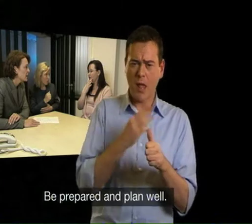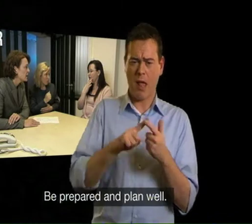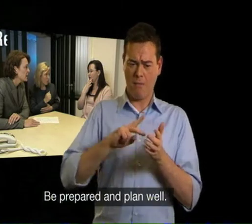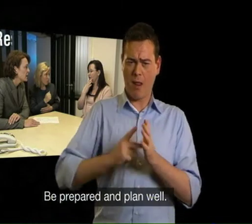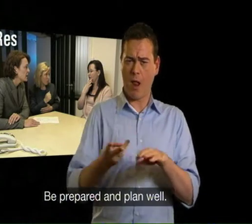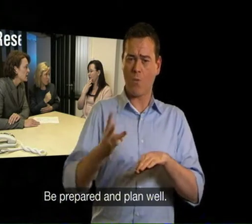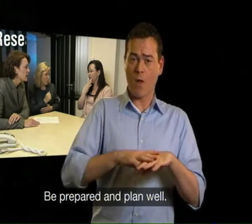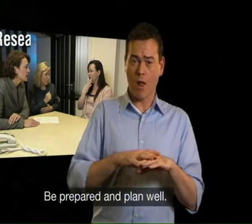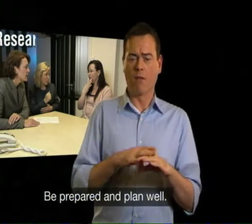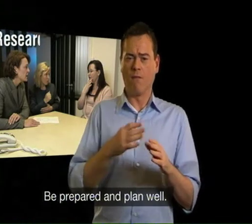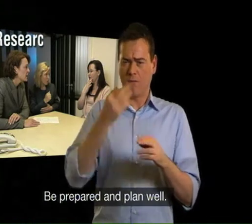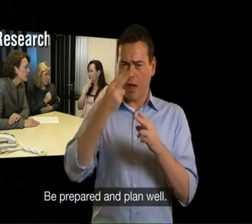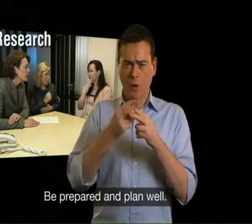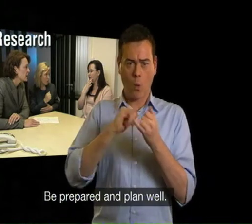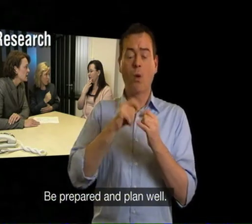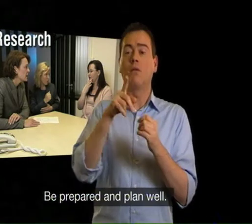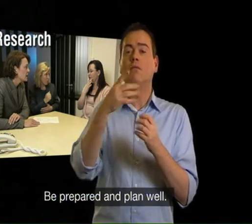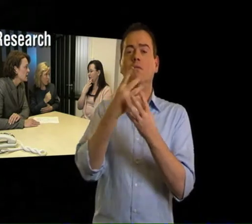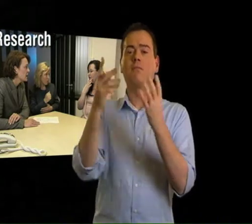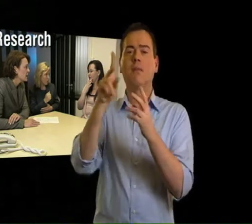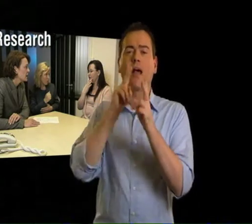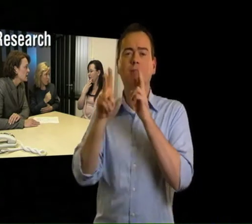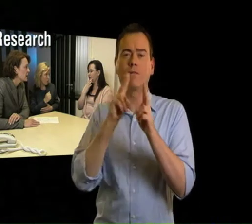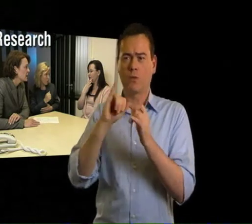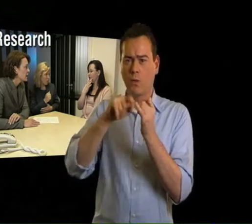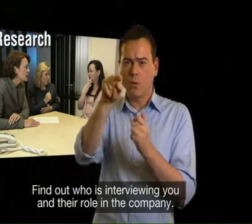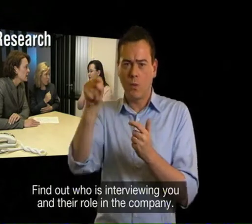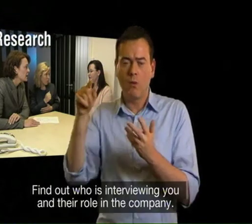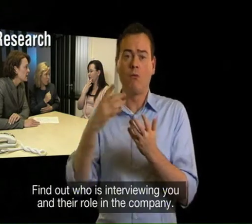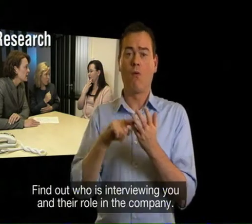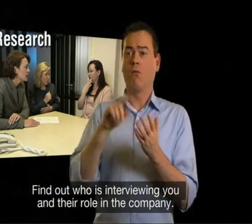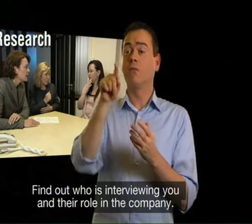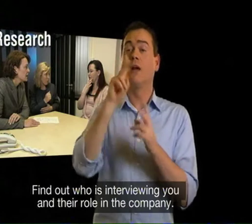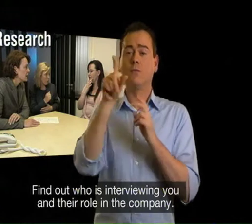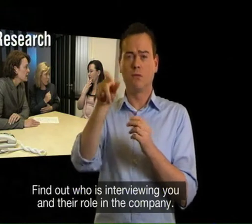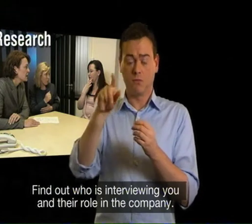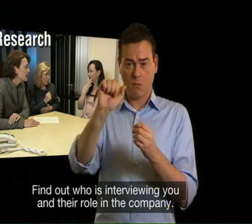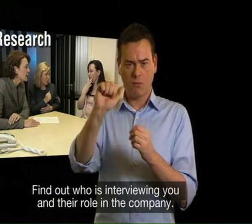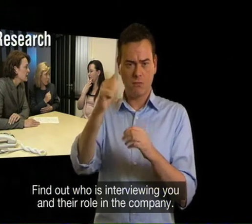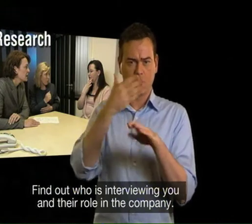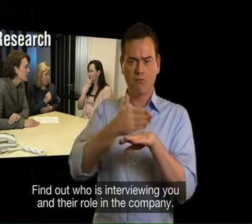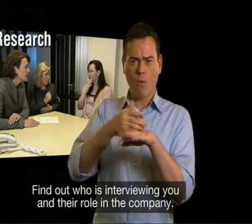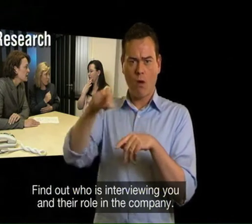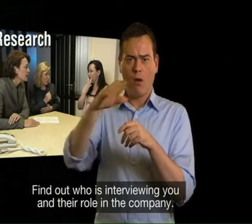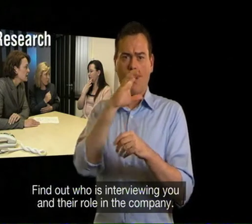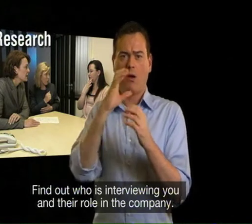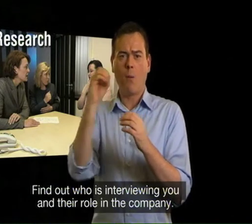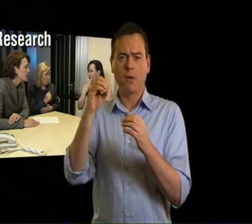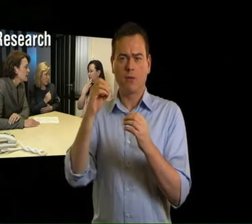Be prepared and plan well. Find out who is interviewing you and their role in the company.